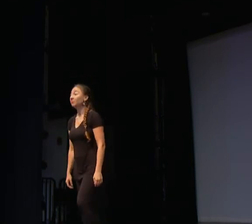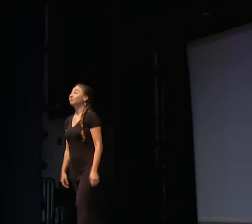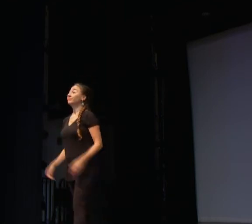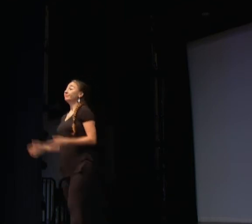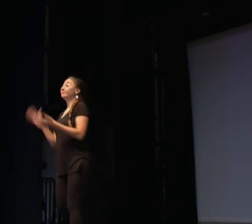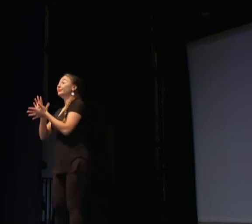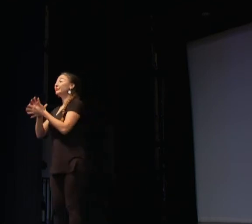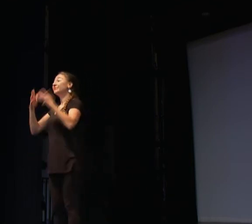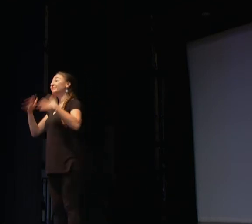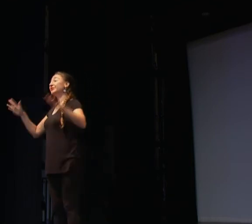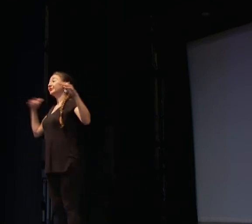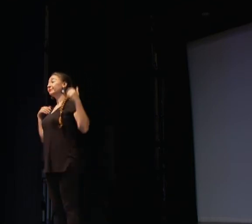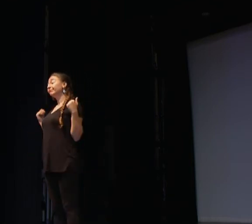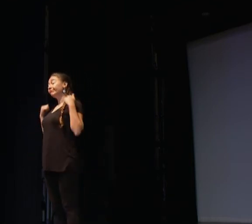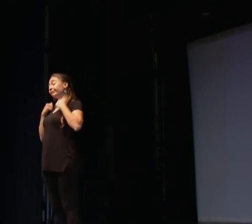I'm not a woman. I'm not going to be a girl.